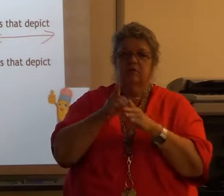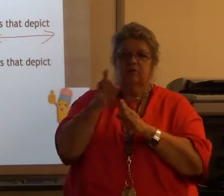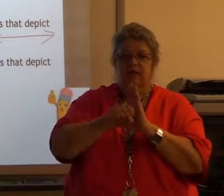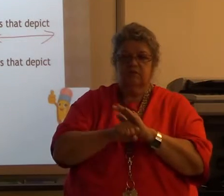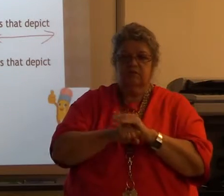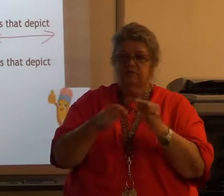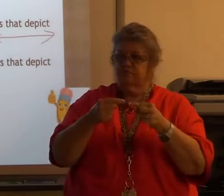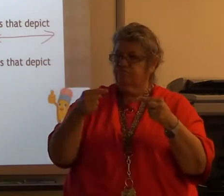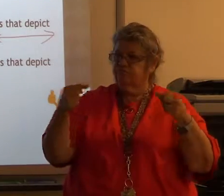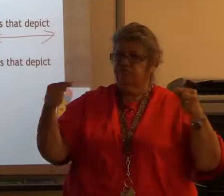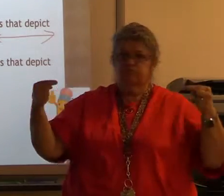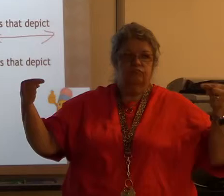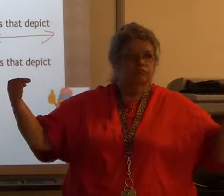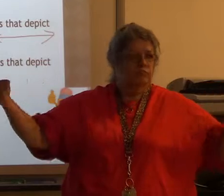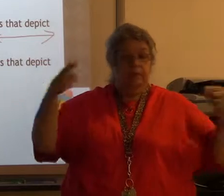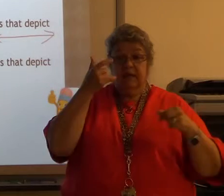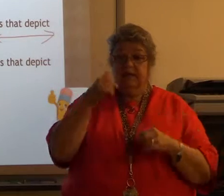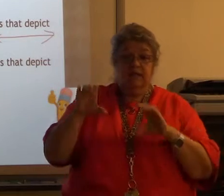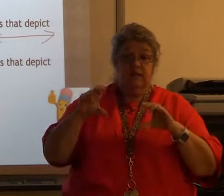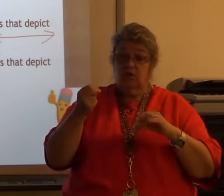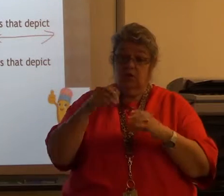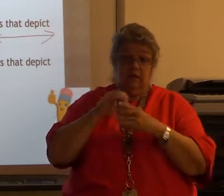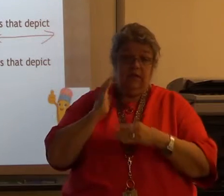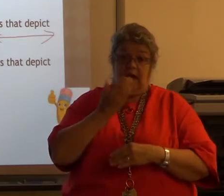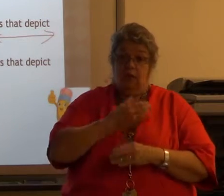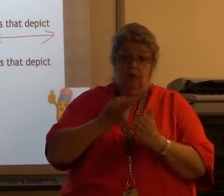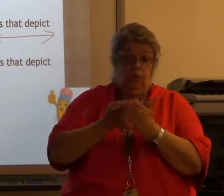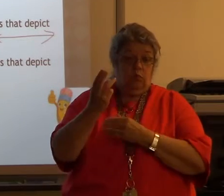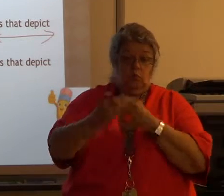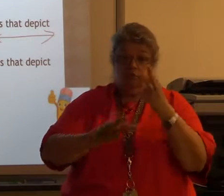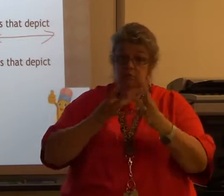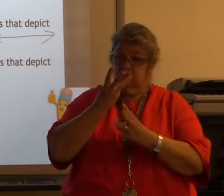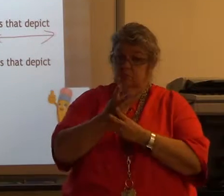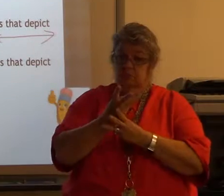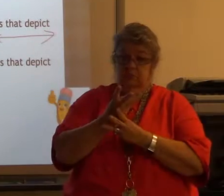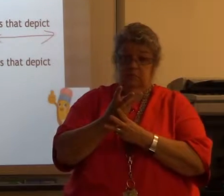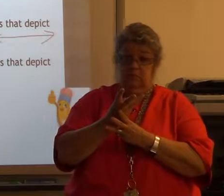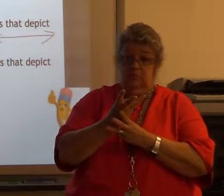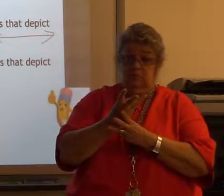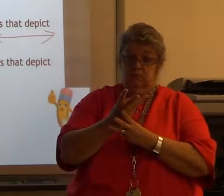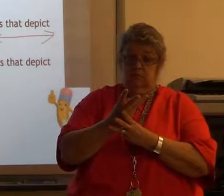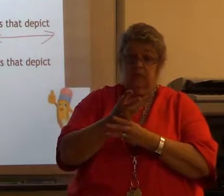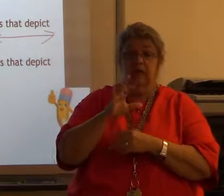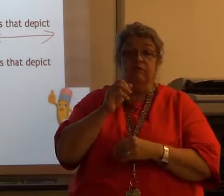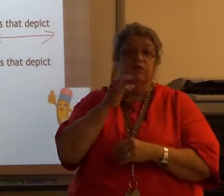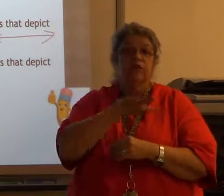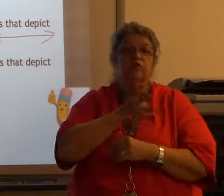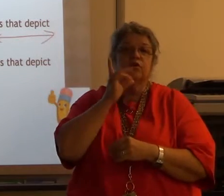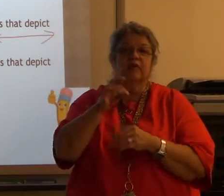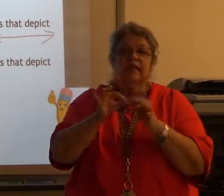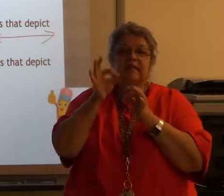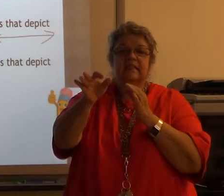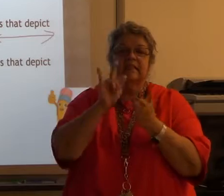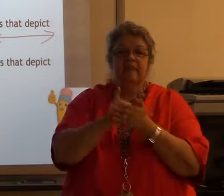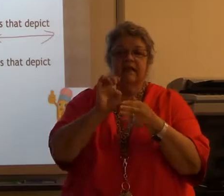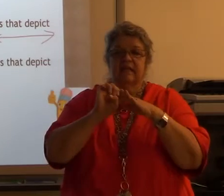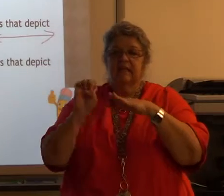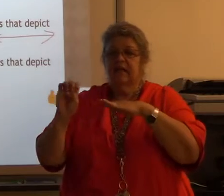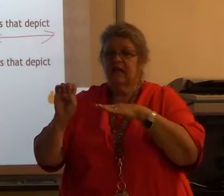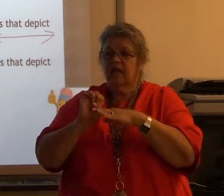our world because they don't. But if we could extend that edge of a piece of paper forever in both